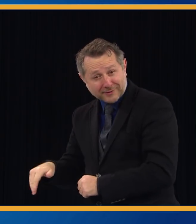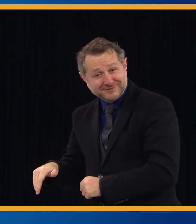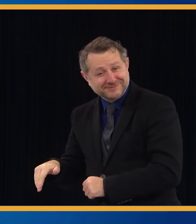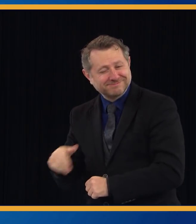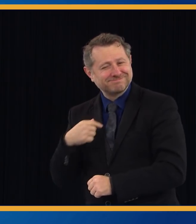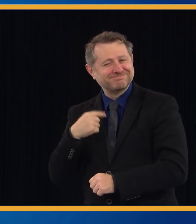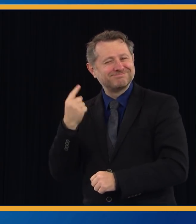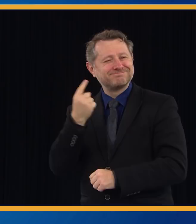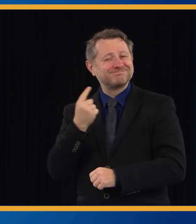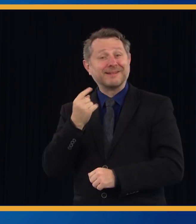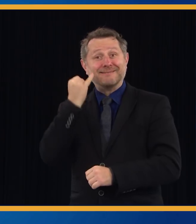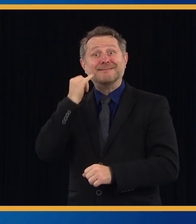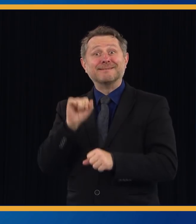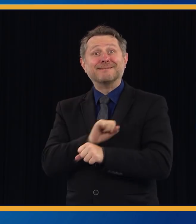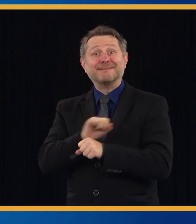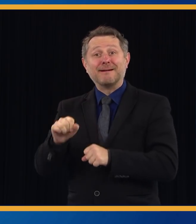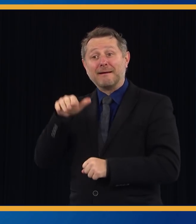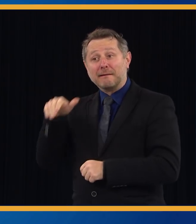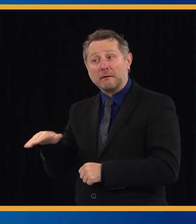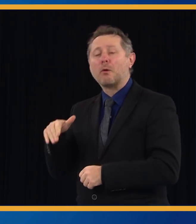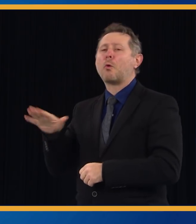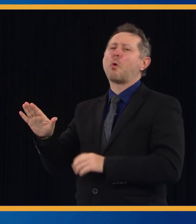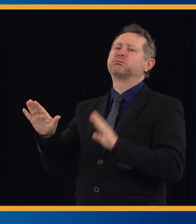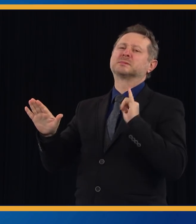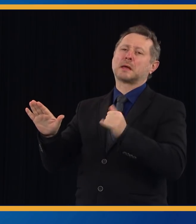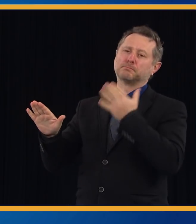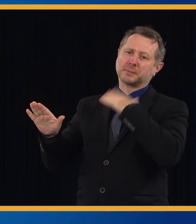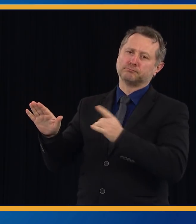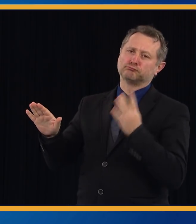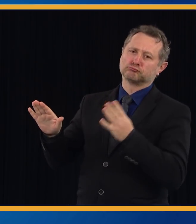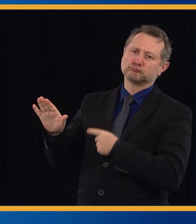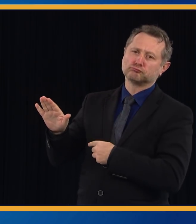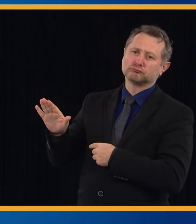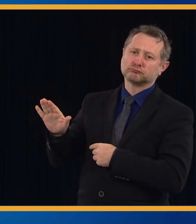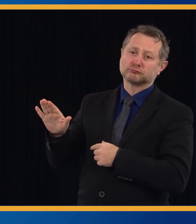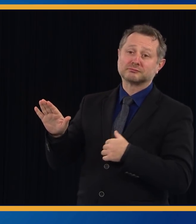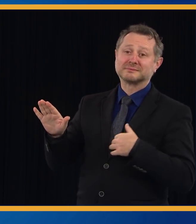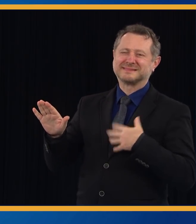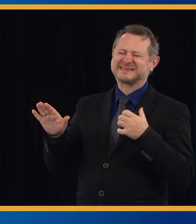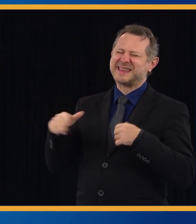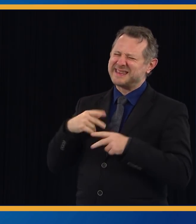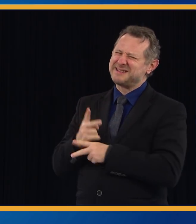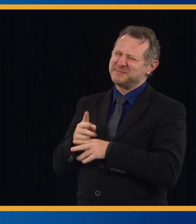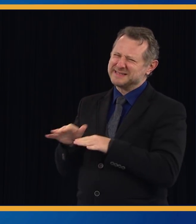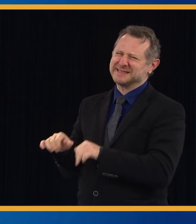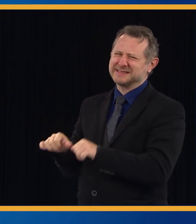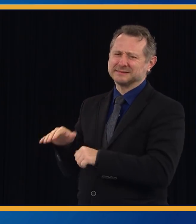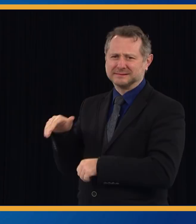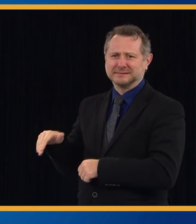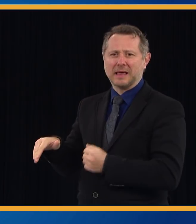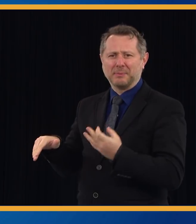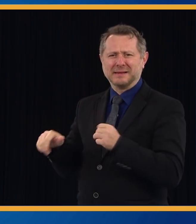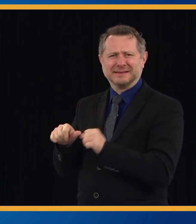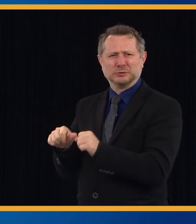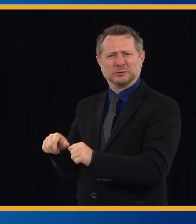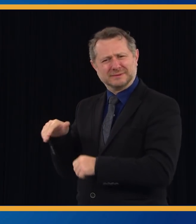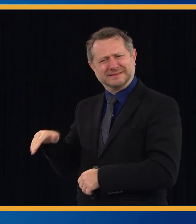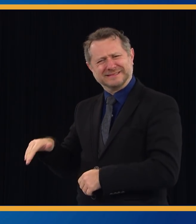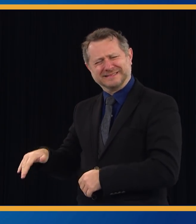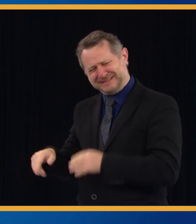if it ticks up. And how fast does it come down, and how low does it go, right? Before we started